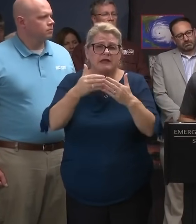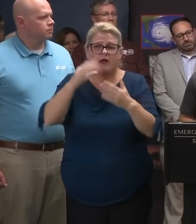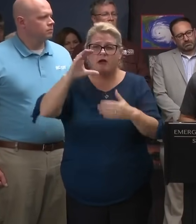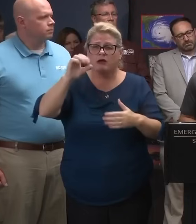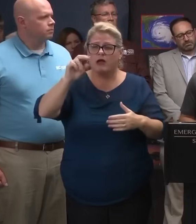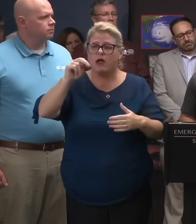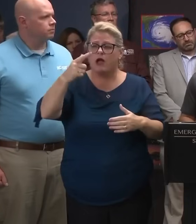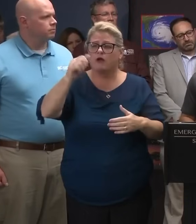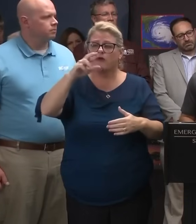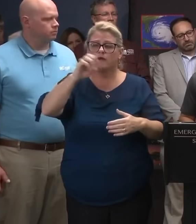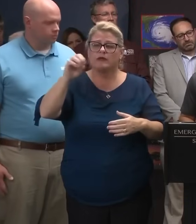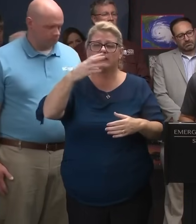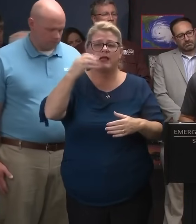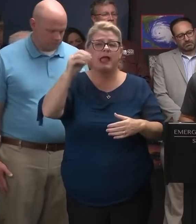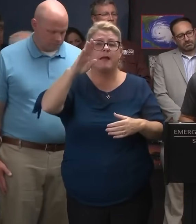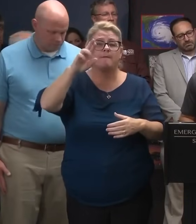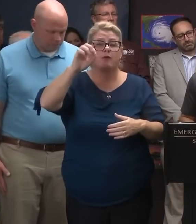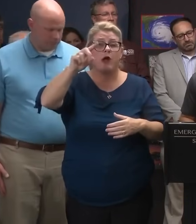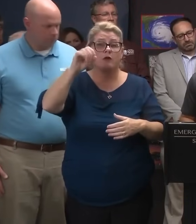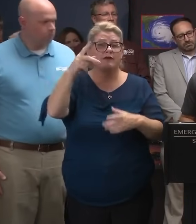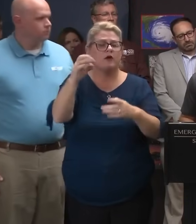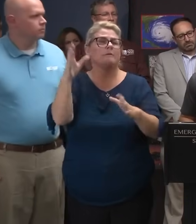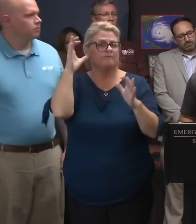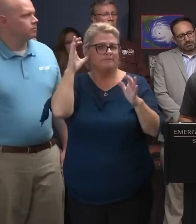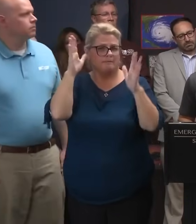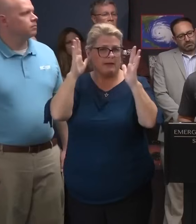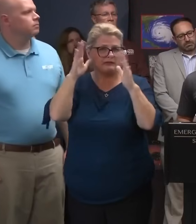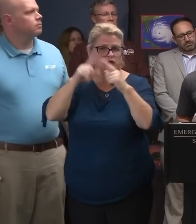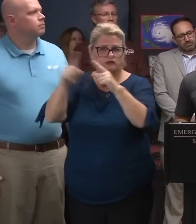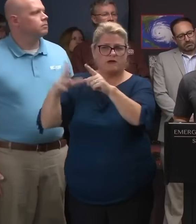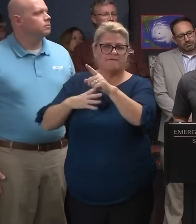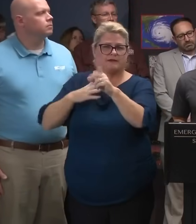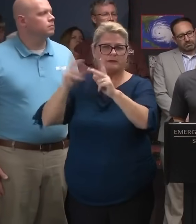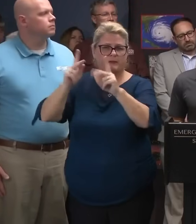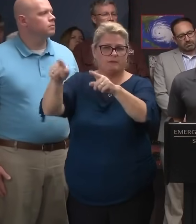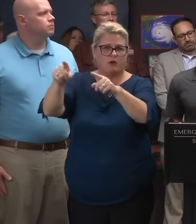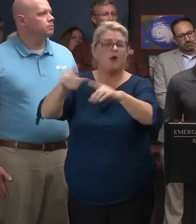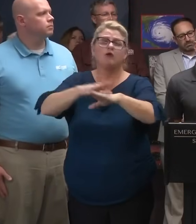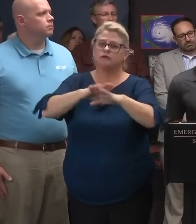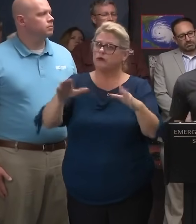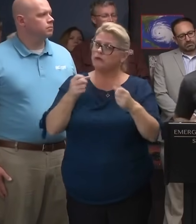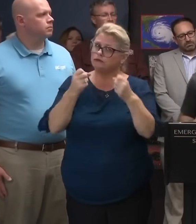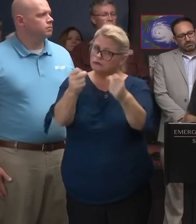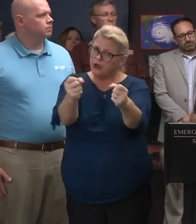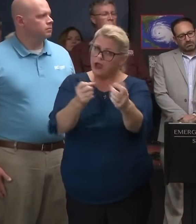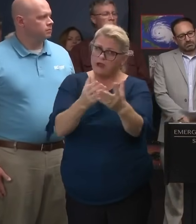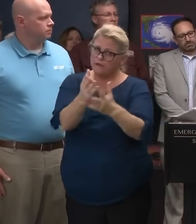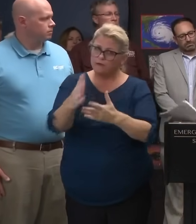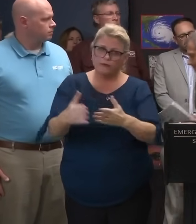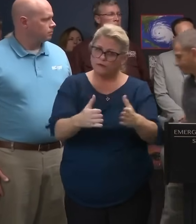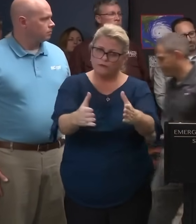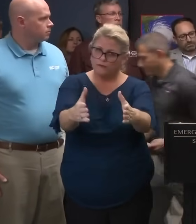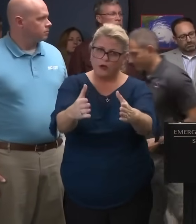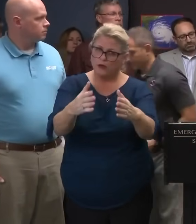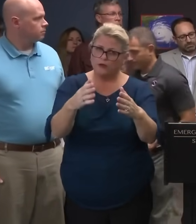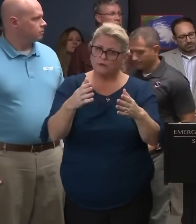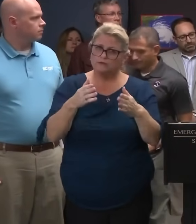Broad Rivers, to listen to the advice of local officials and remind everyone to avoid driving on any eroded floodways. Thank you, Governor. Thank